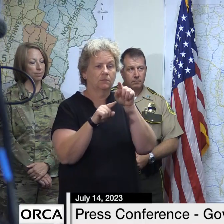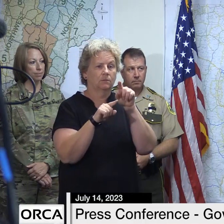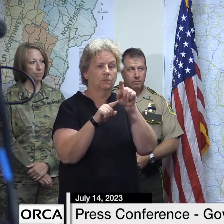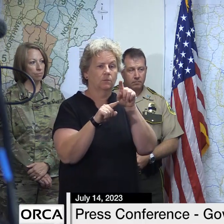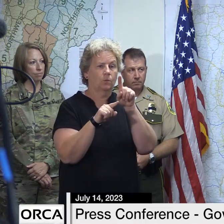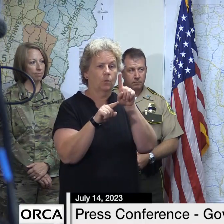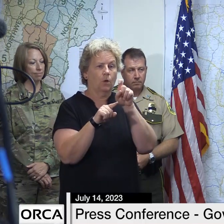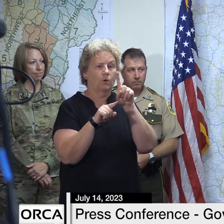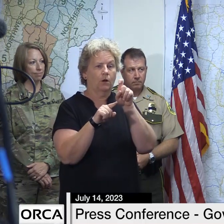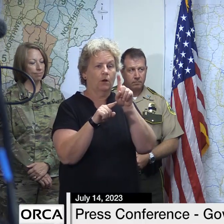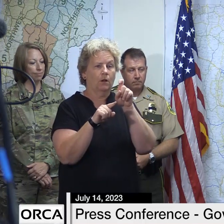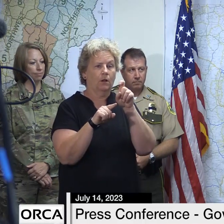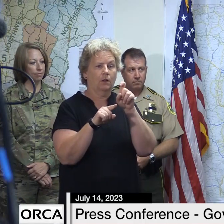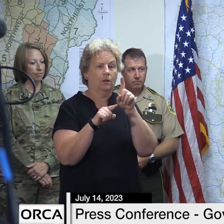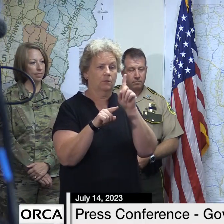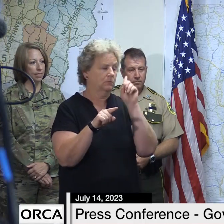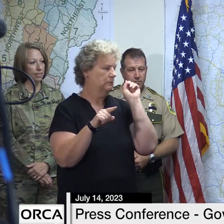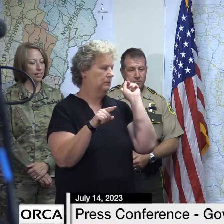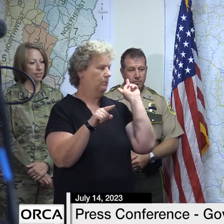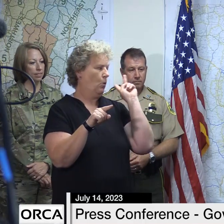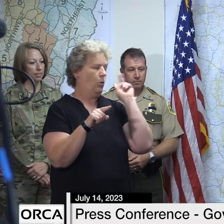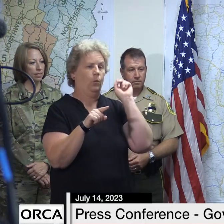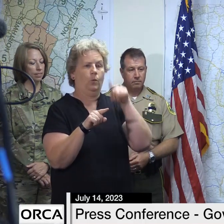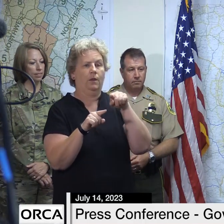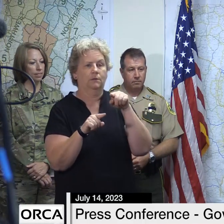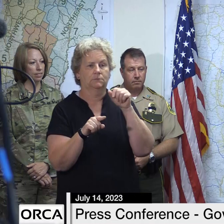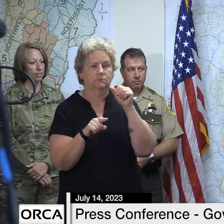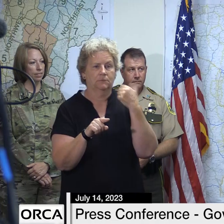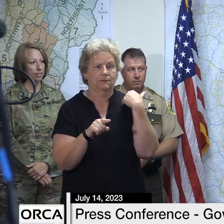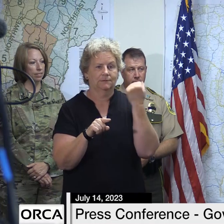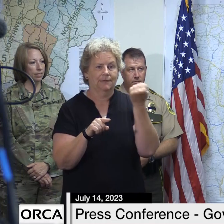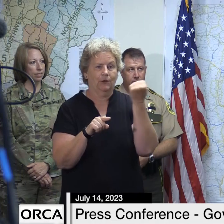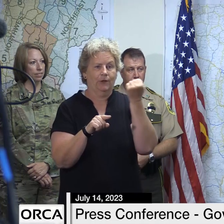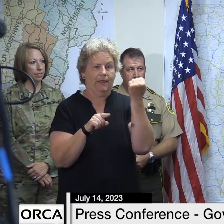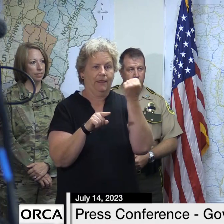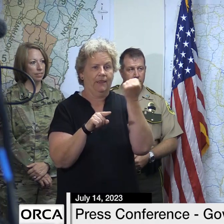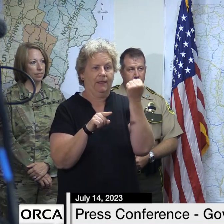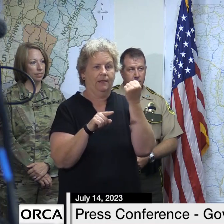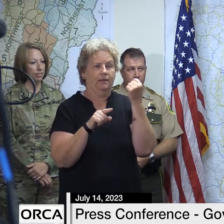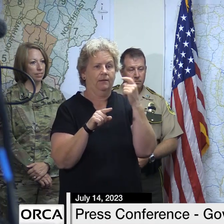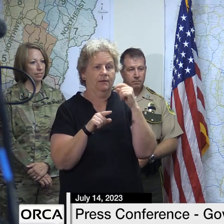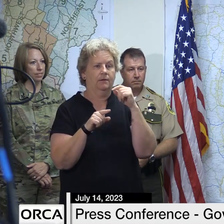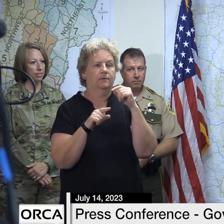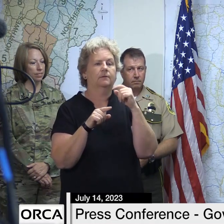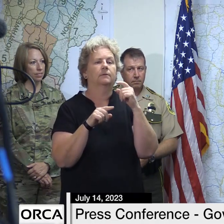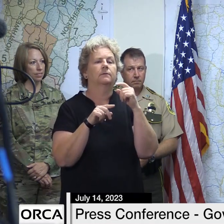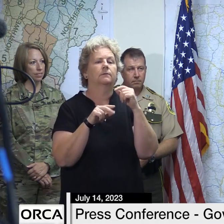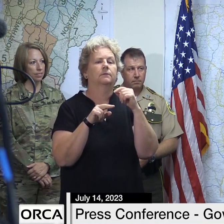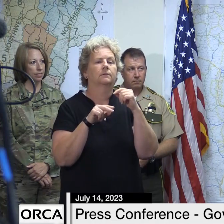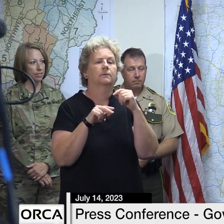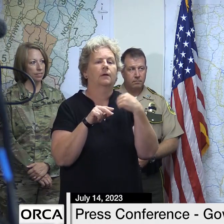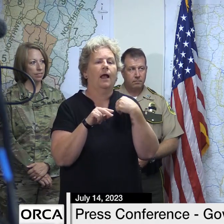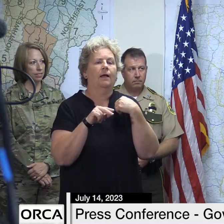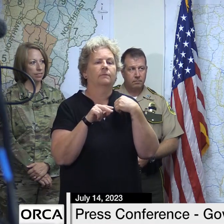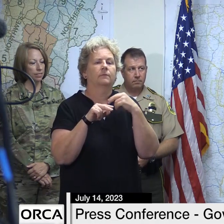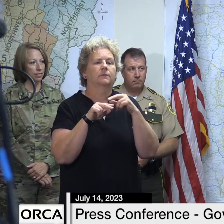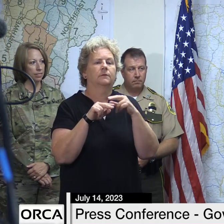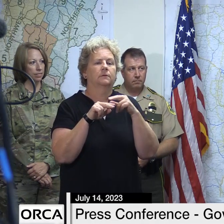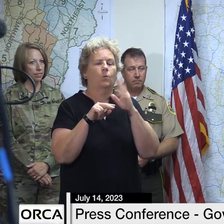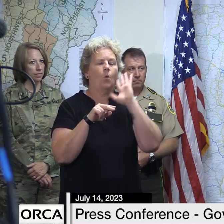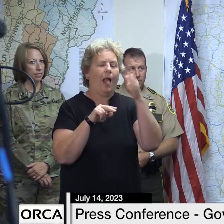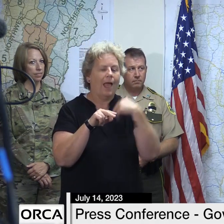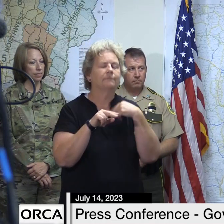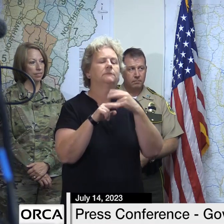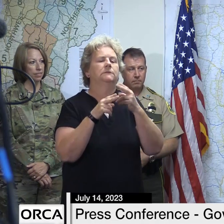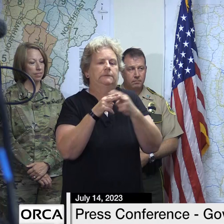on Saturday, which was a result of the Friday storm, will have a temporary bridge installed tonight, but it will not